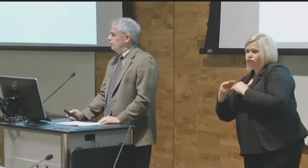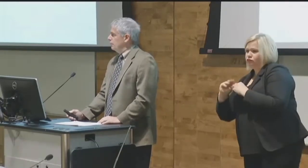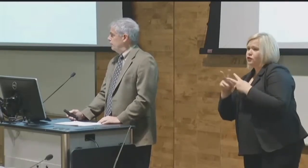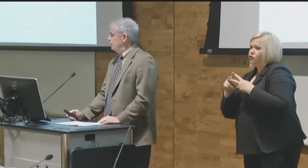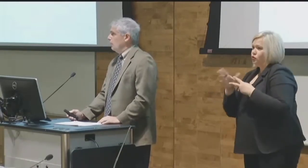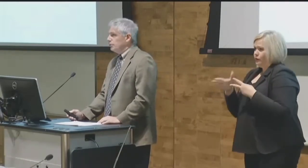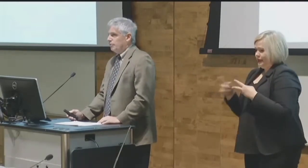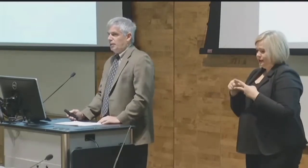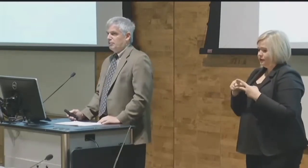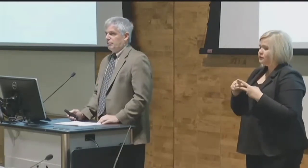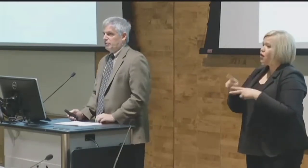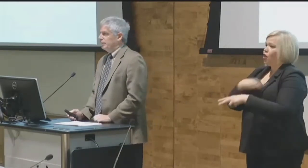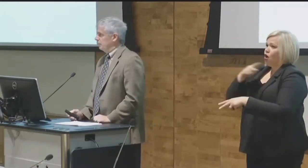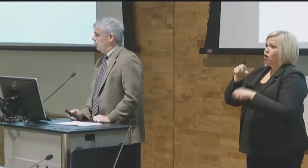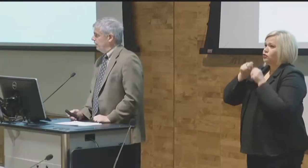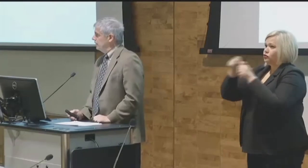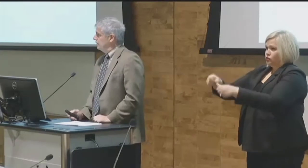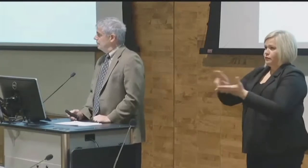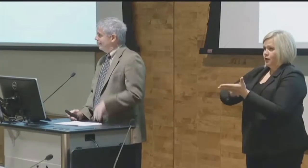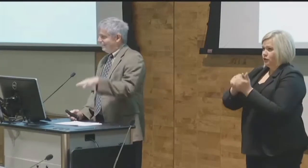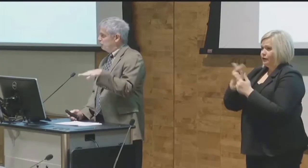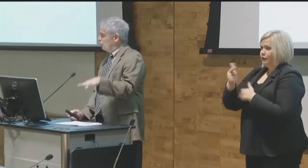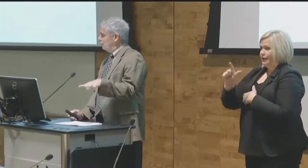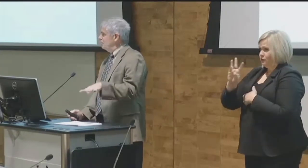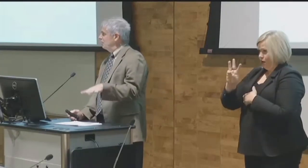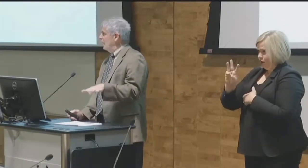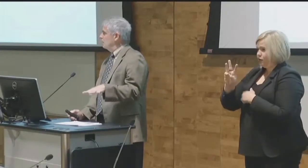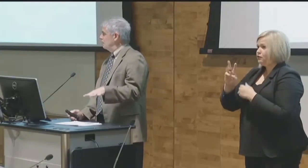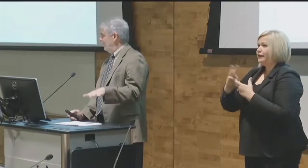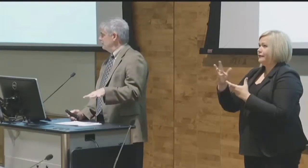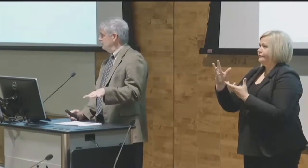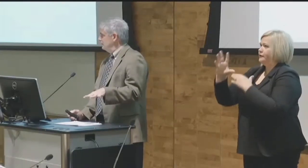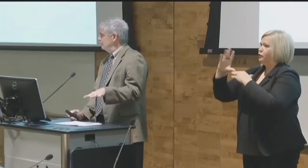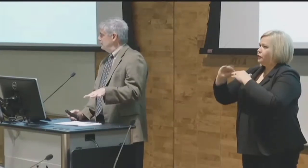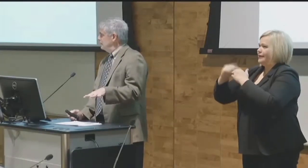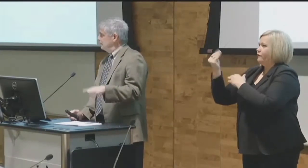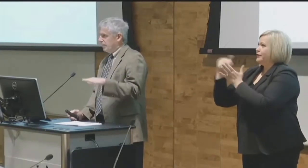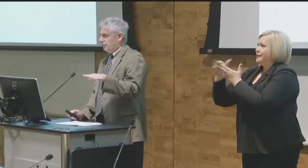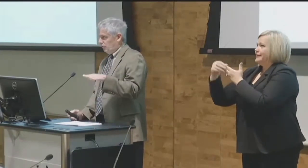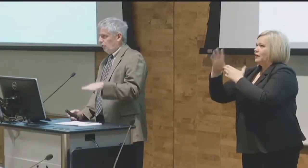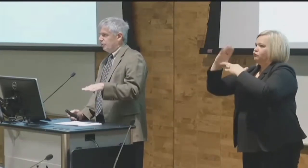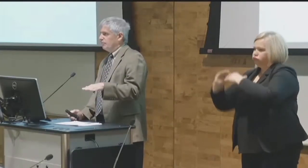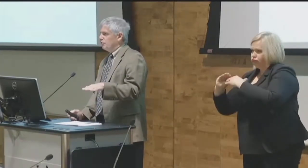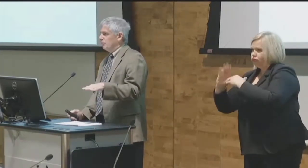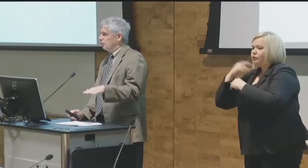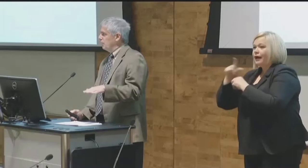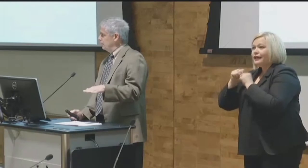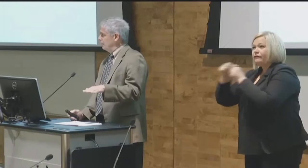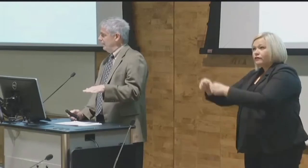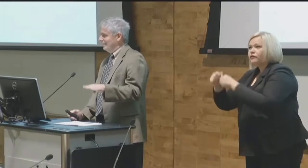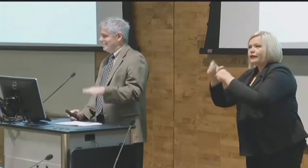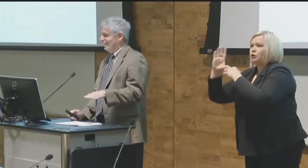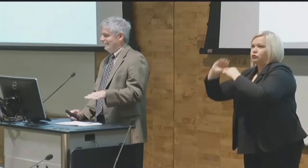One was to go under a long-term contract with Great Lakes Water and get that $14 million down, because as a long-term customer, those